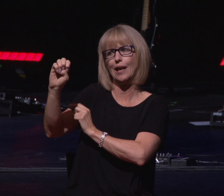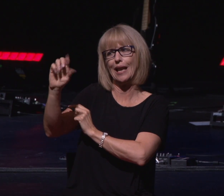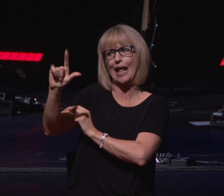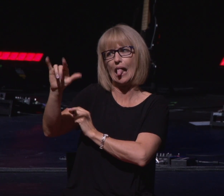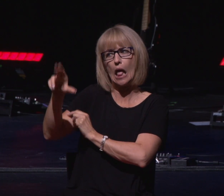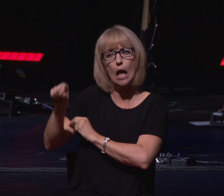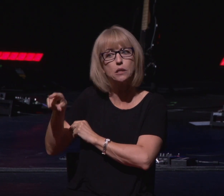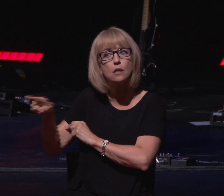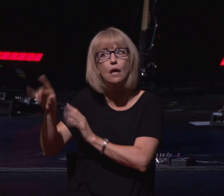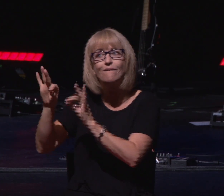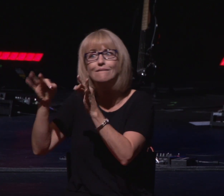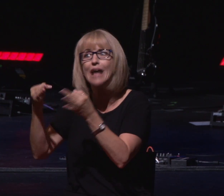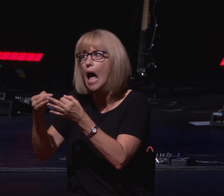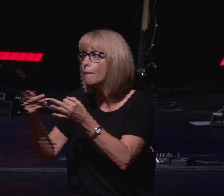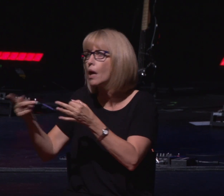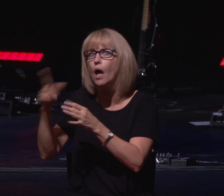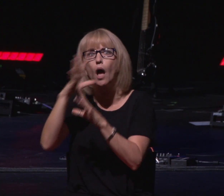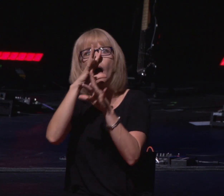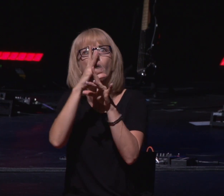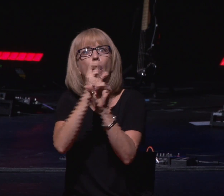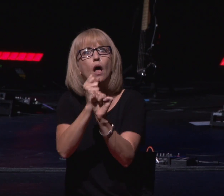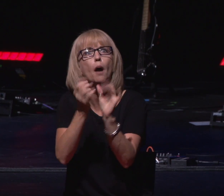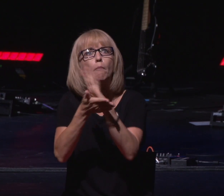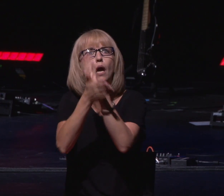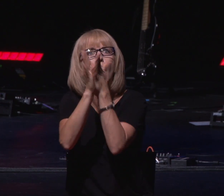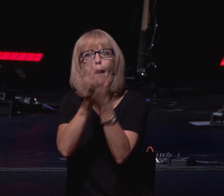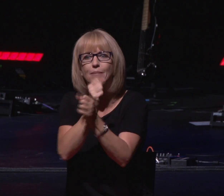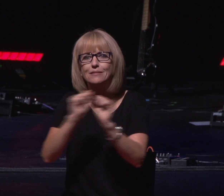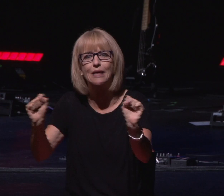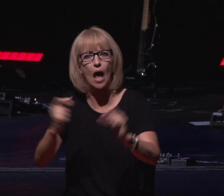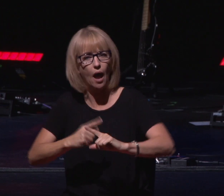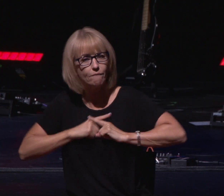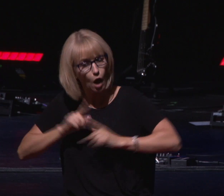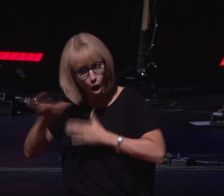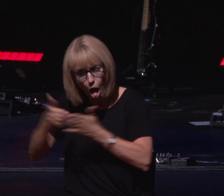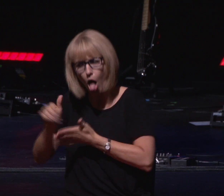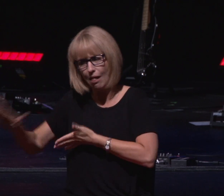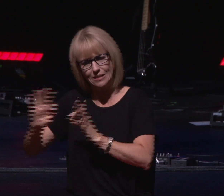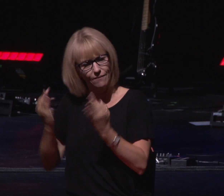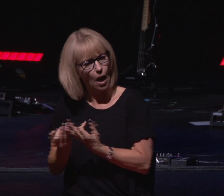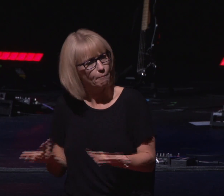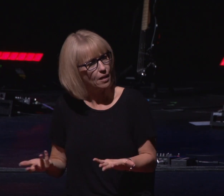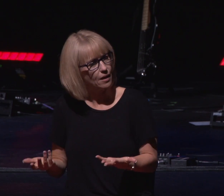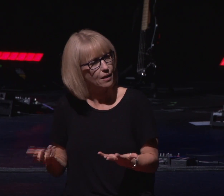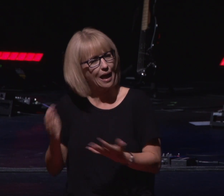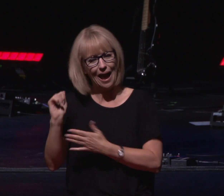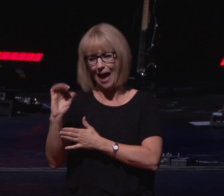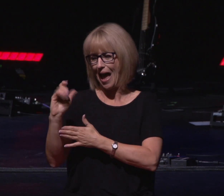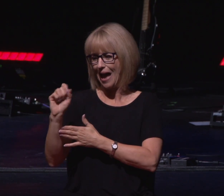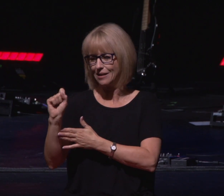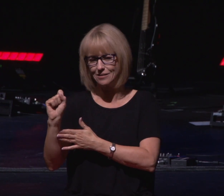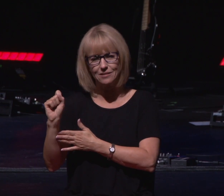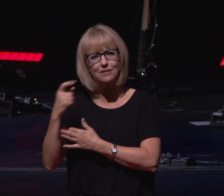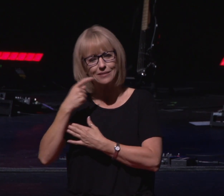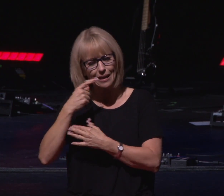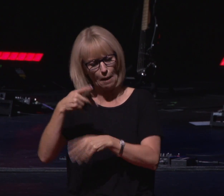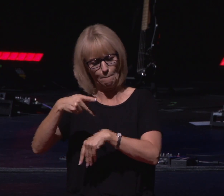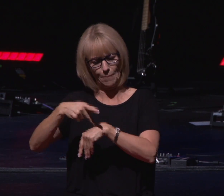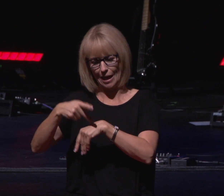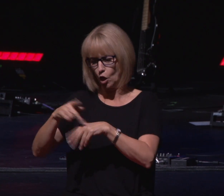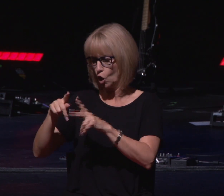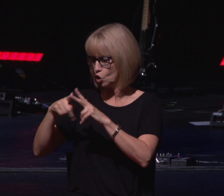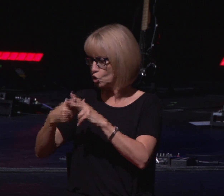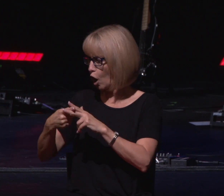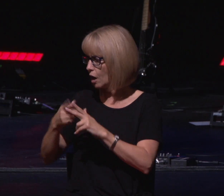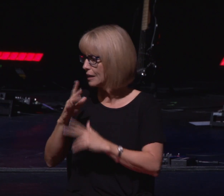of his family, his household, all become believers. And we see this down in Acts chapter 10, verse 34. It says, "When Peter began to speak, I